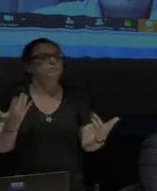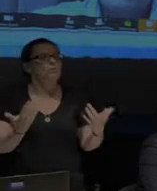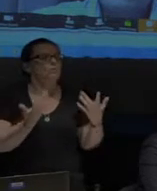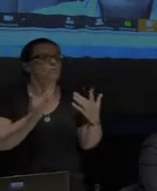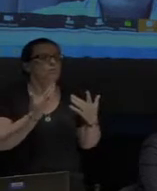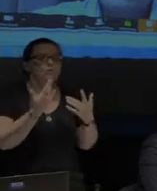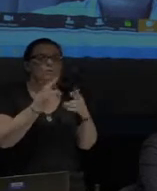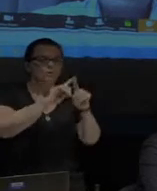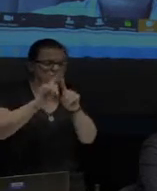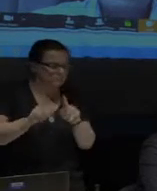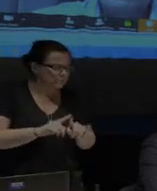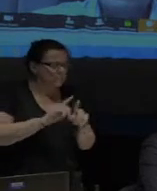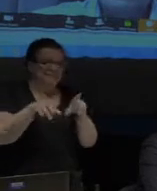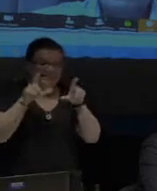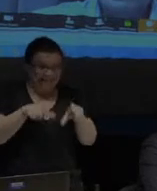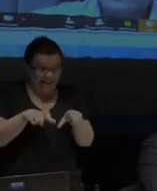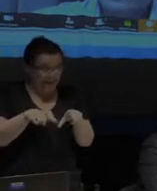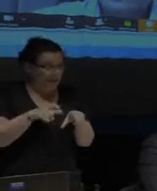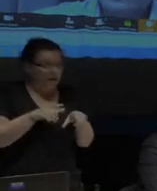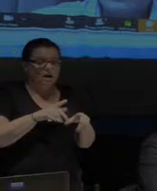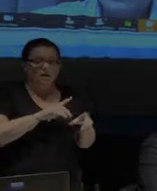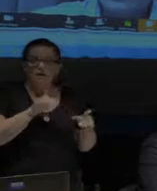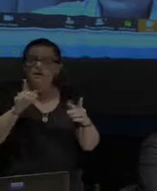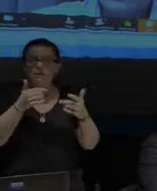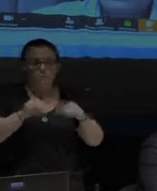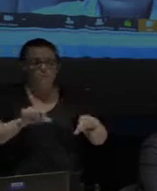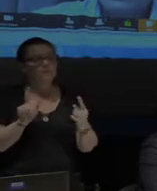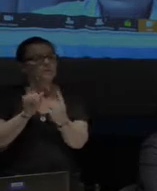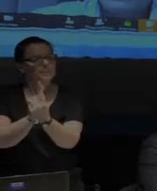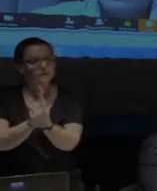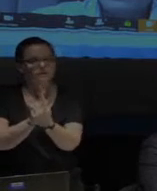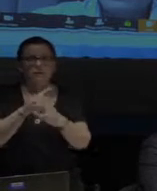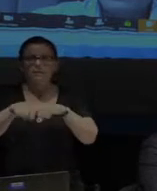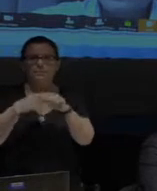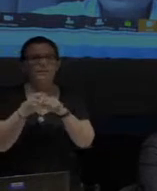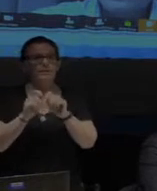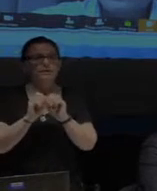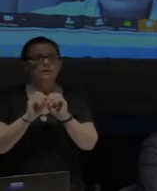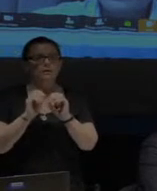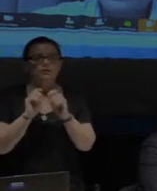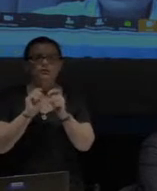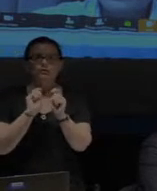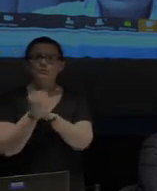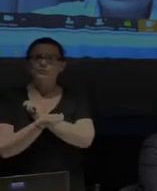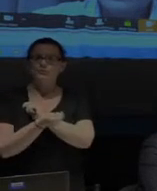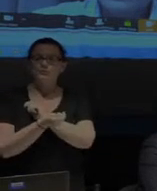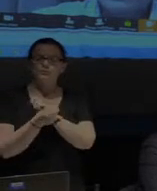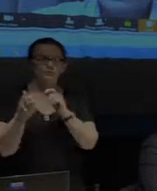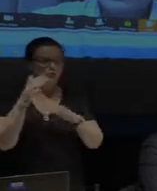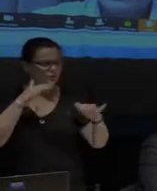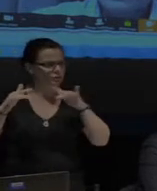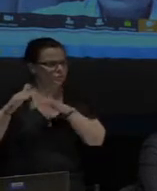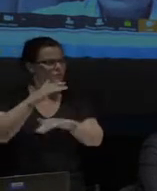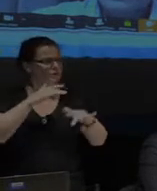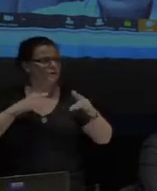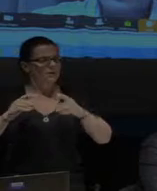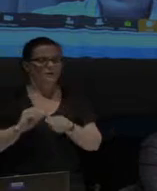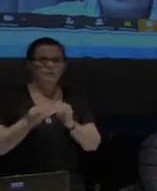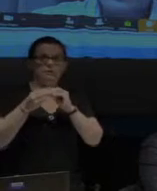meet people from all of those other settings. And there's a particular chemistry that's innovative and creative